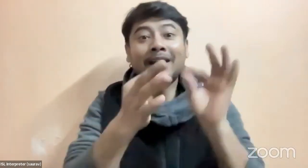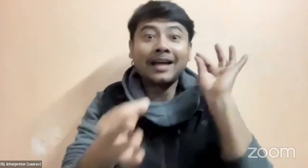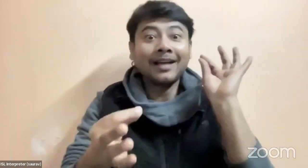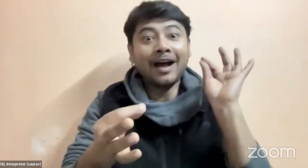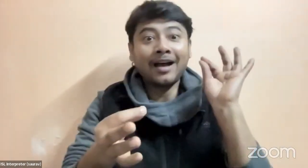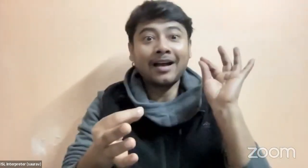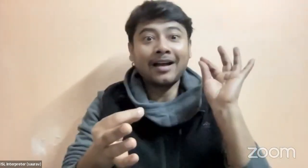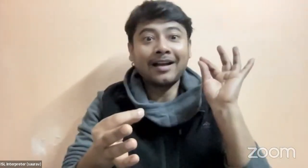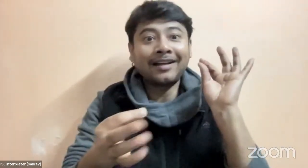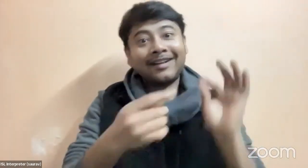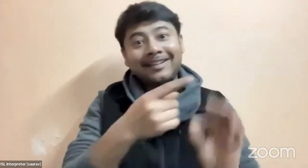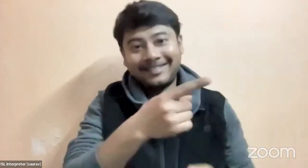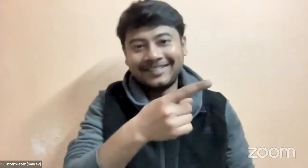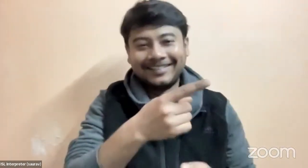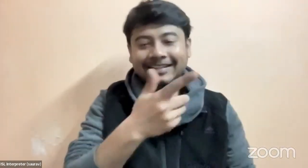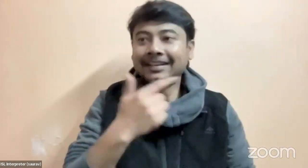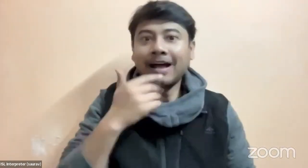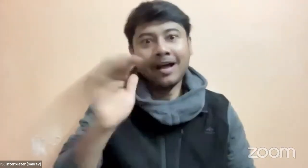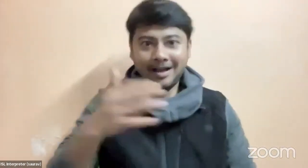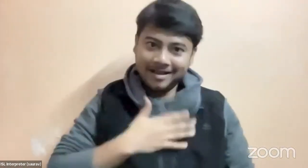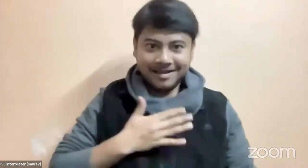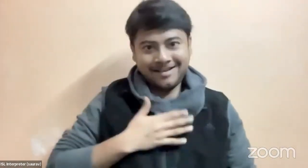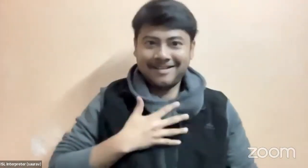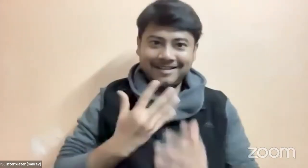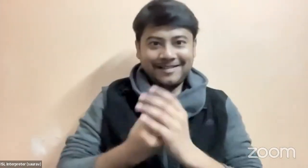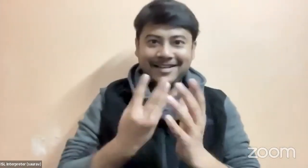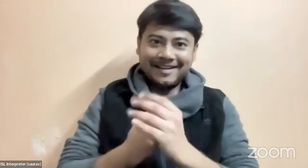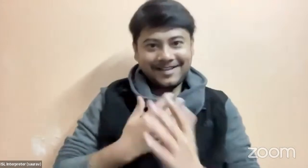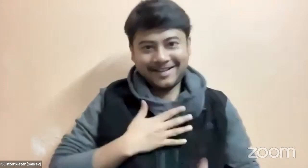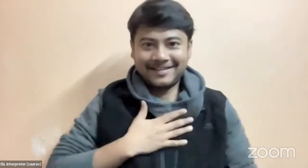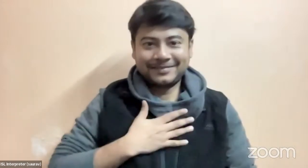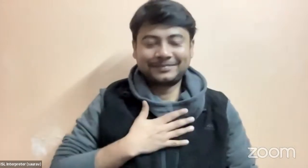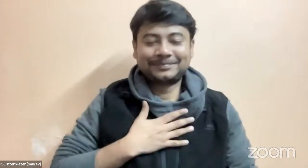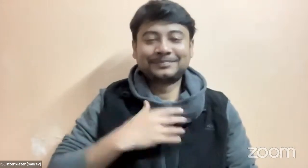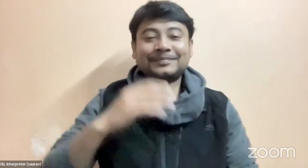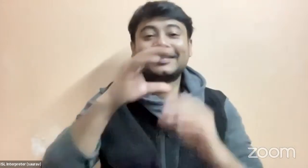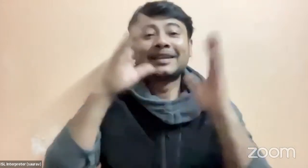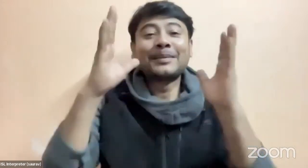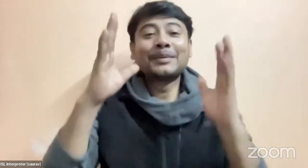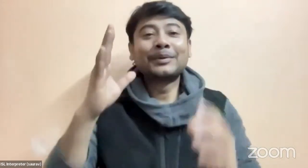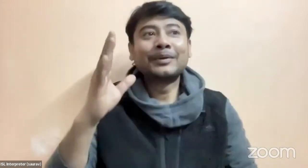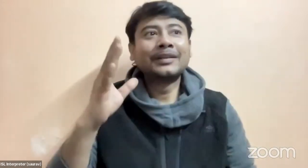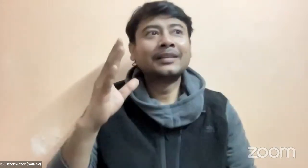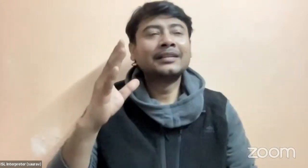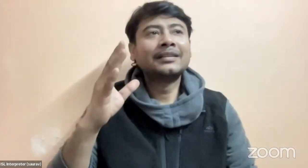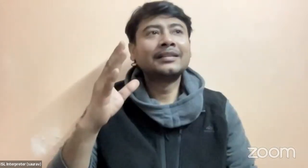Lord Chaitanya is saying, Krishna is saying that I am coming with